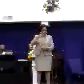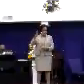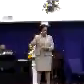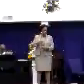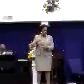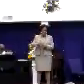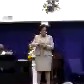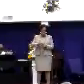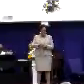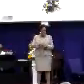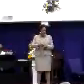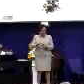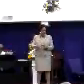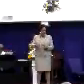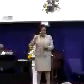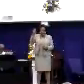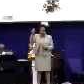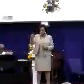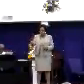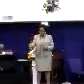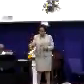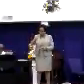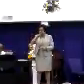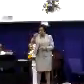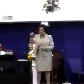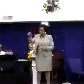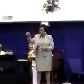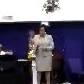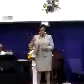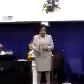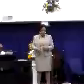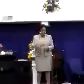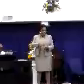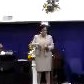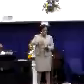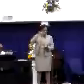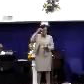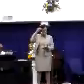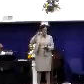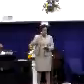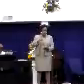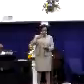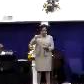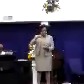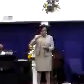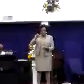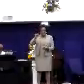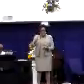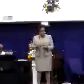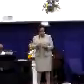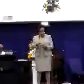Practice somewhere else. Learn how to stay on the line. Stay on the line. Learn how to trim. Amen. The edges